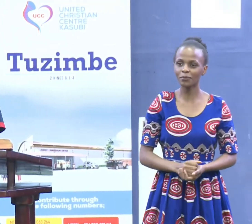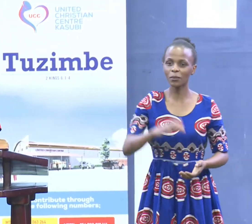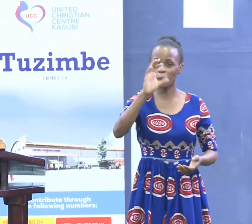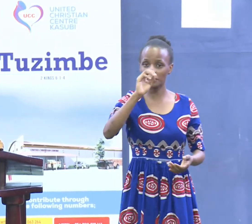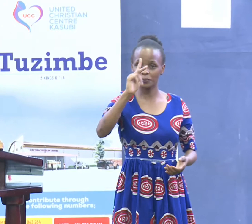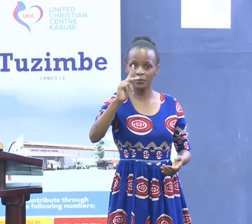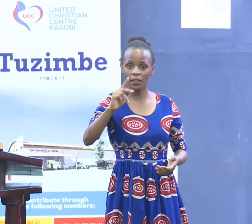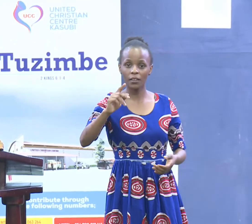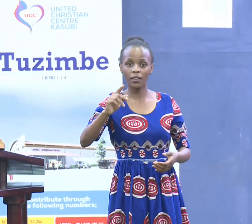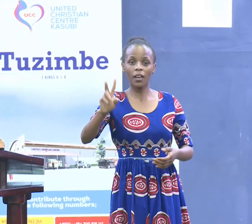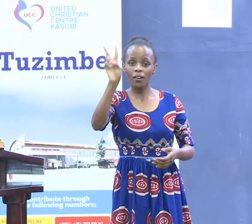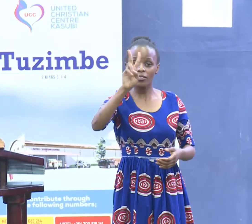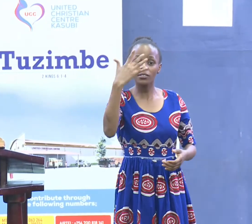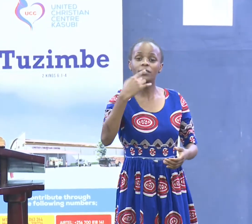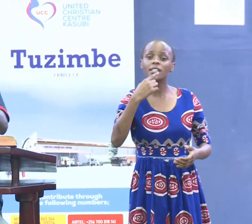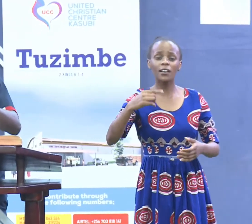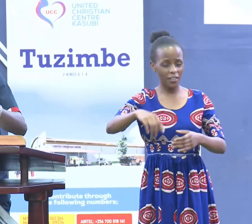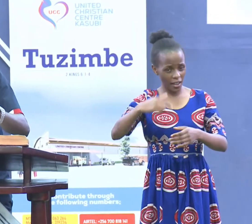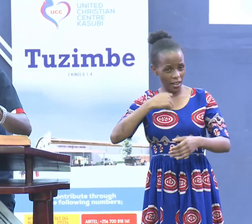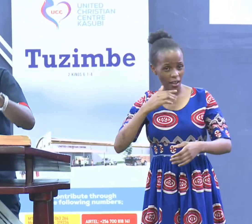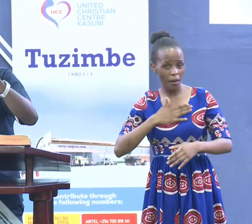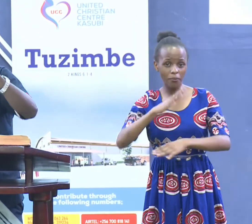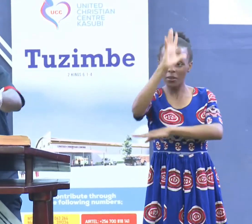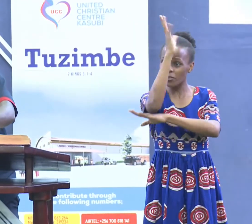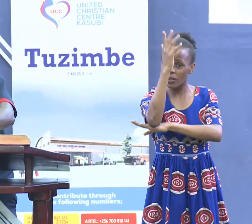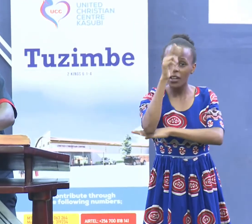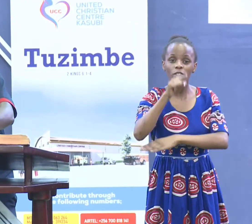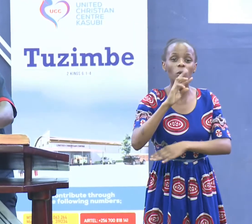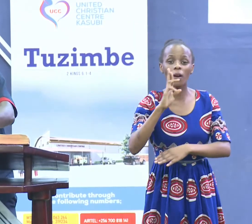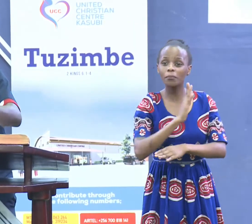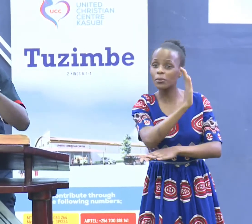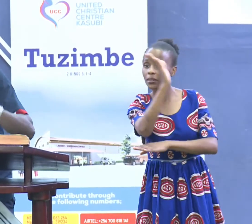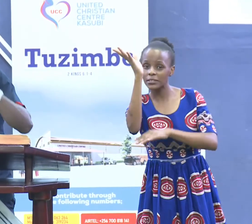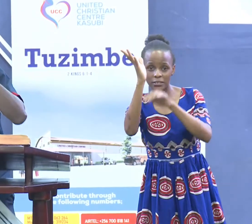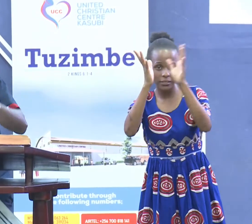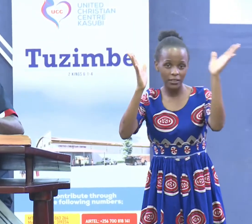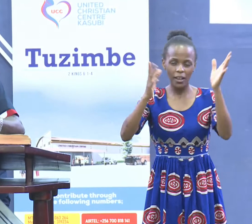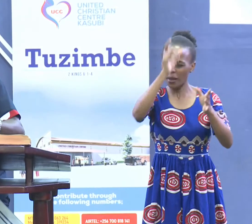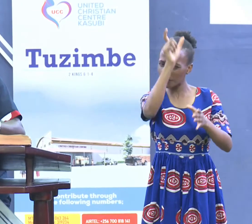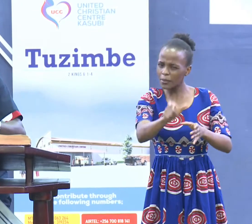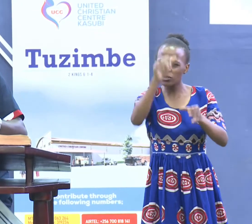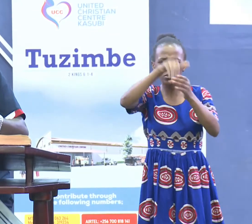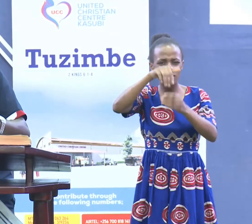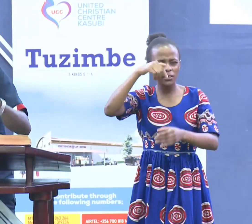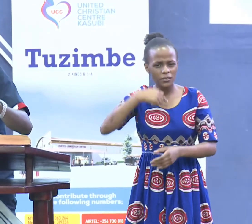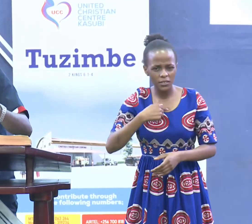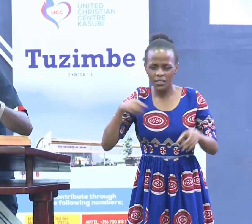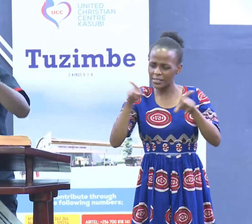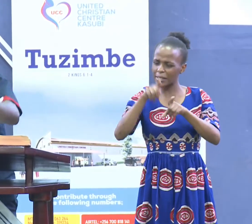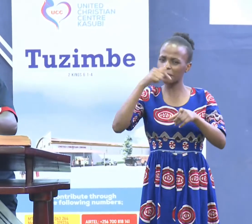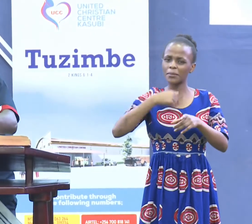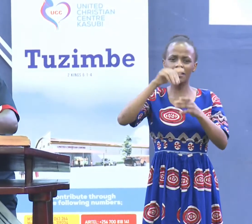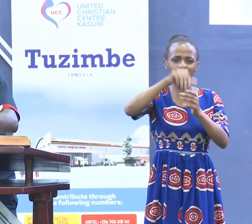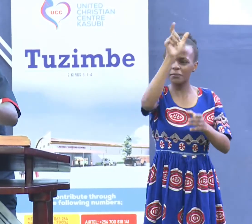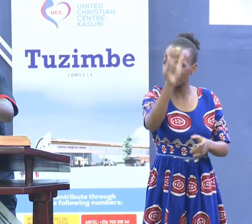Okay. Verse 5, I am the vine, you are the branches. He who abides in me